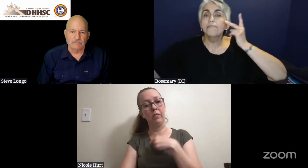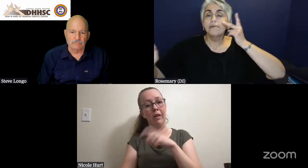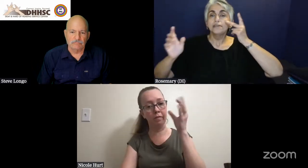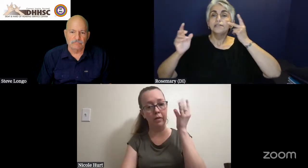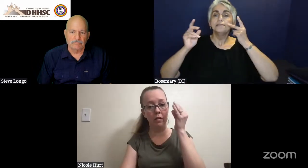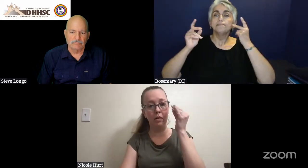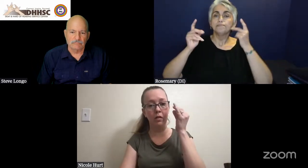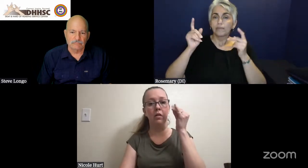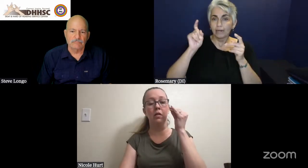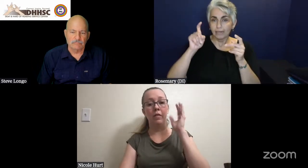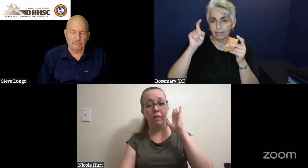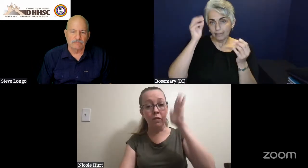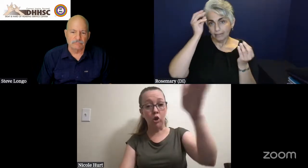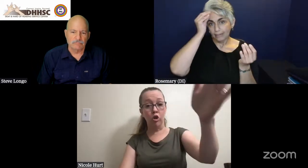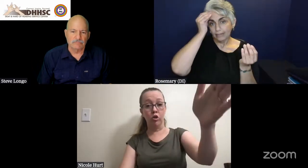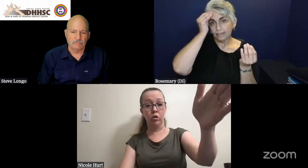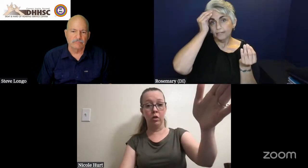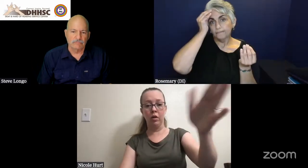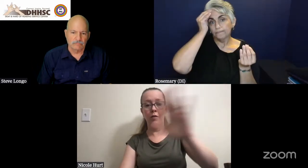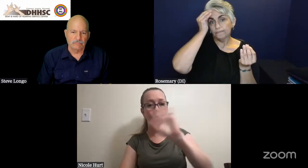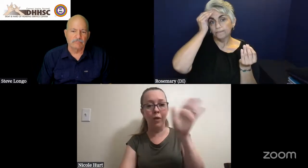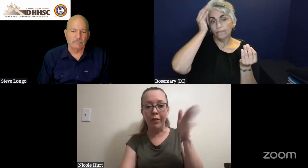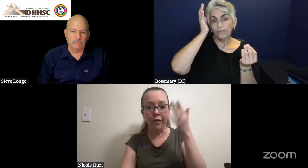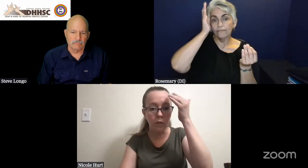Nicole is saying, I agree with Patty.